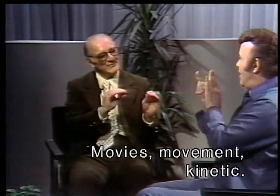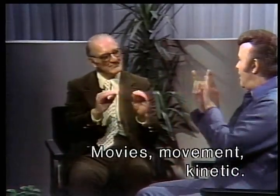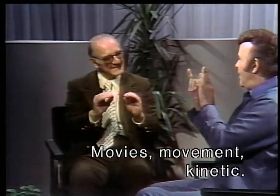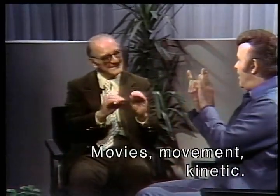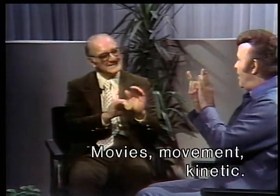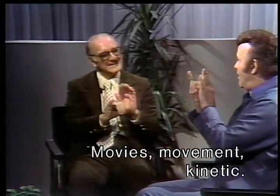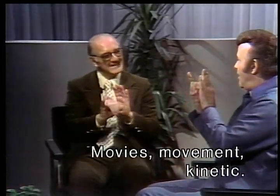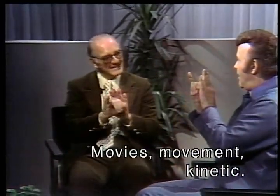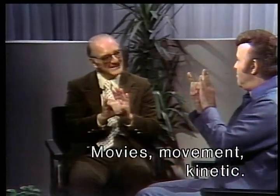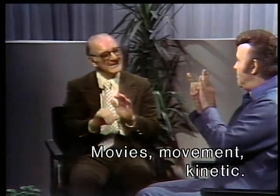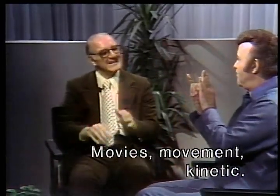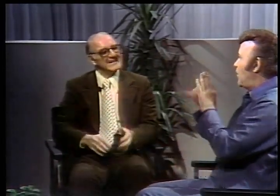movement.